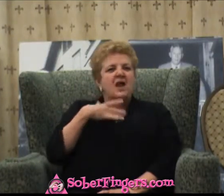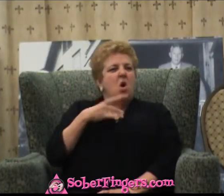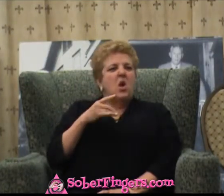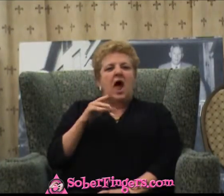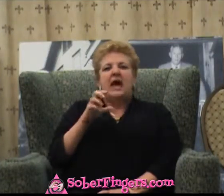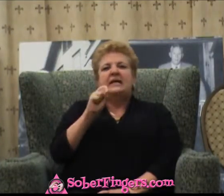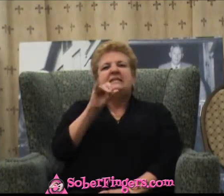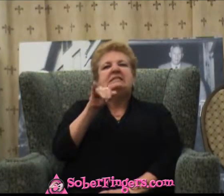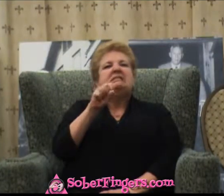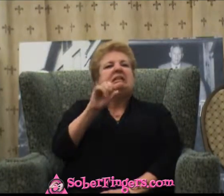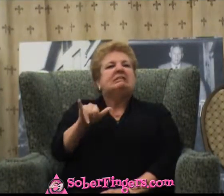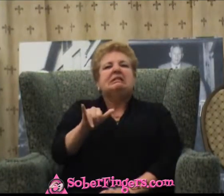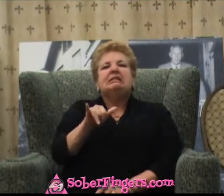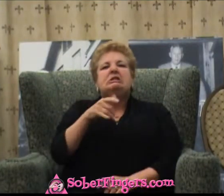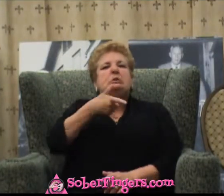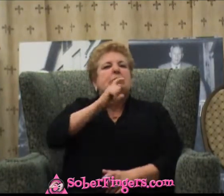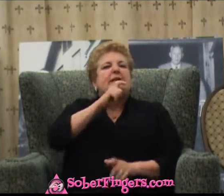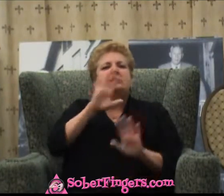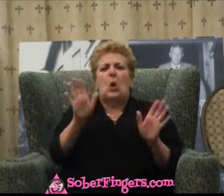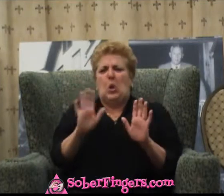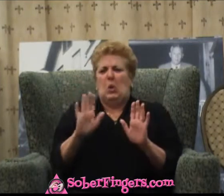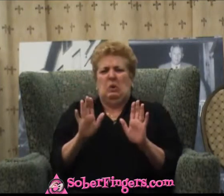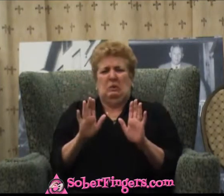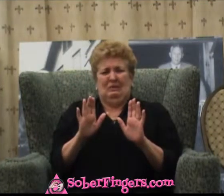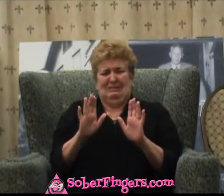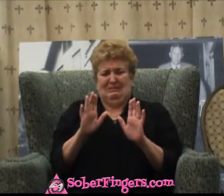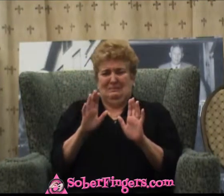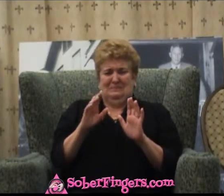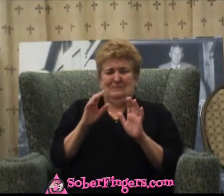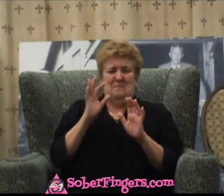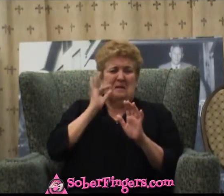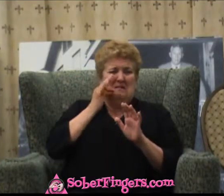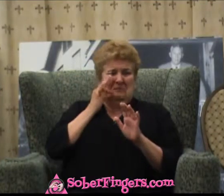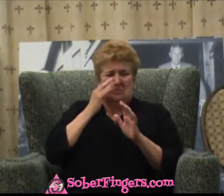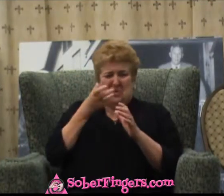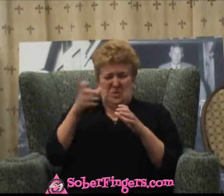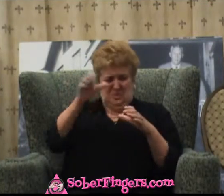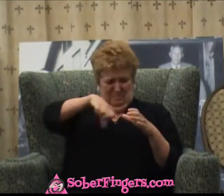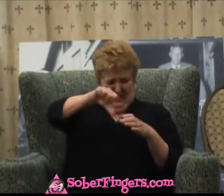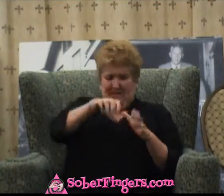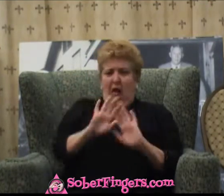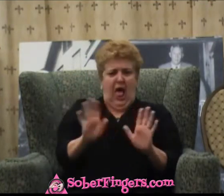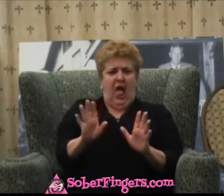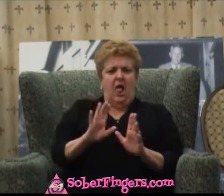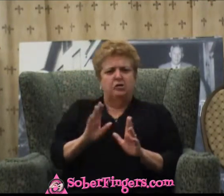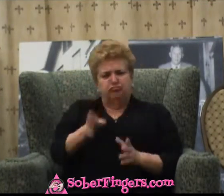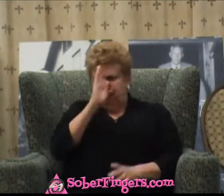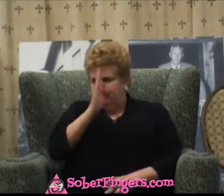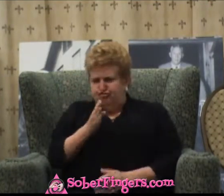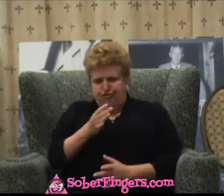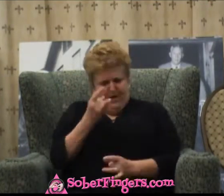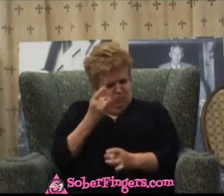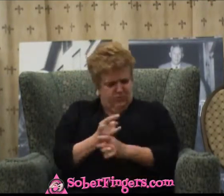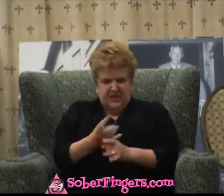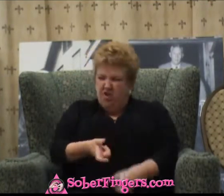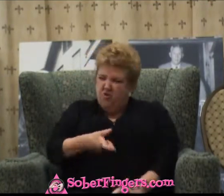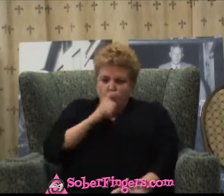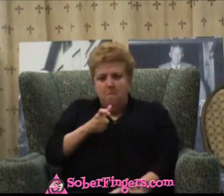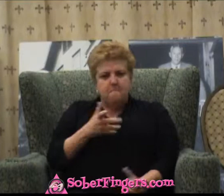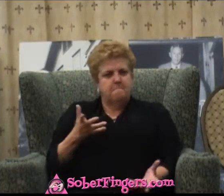drinks. Please don't put any fruit mix in there. I like it hard and I like it straight. So I looked at this guy and I'm like, I could probably hang with him because I won't feel